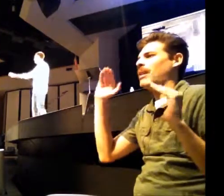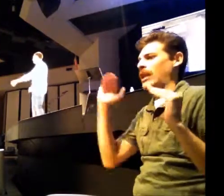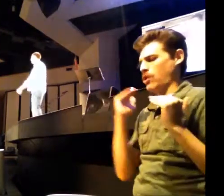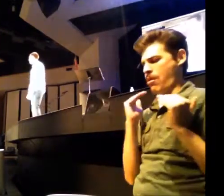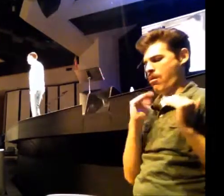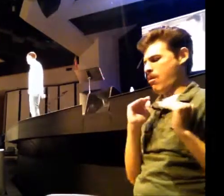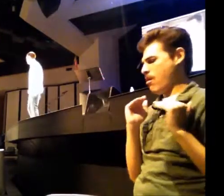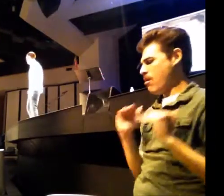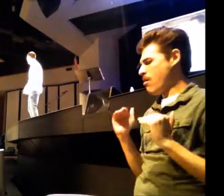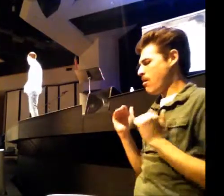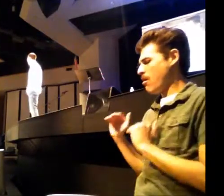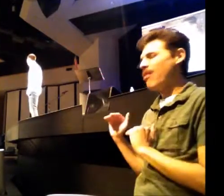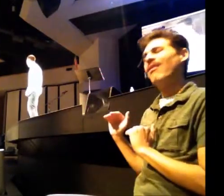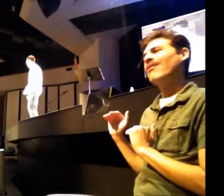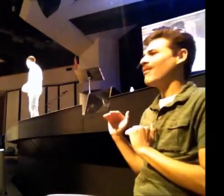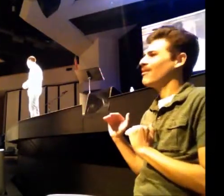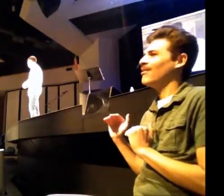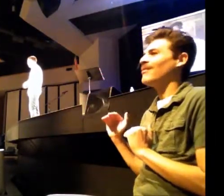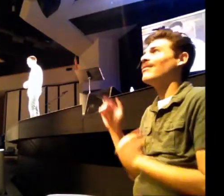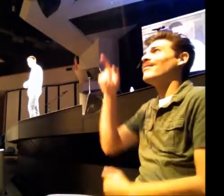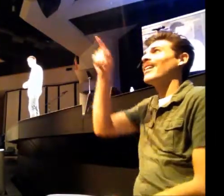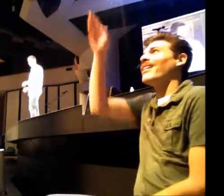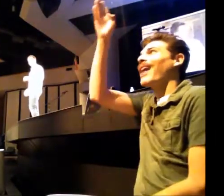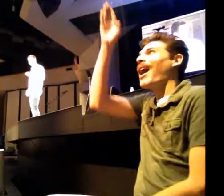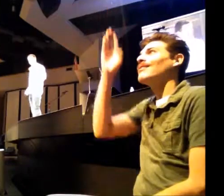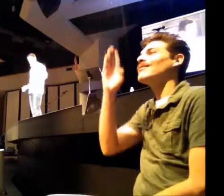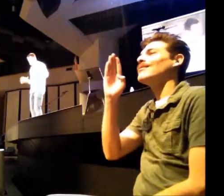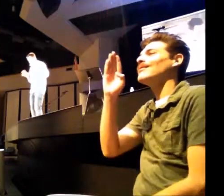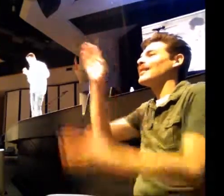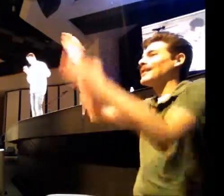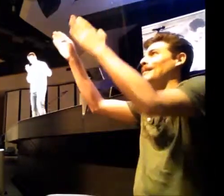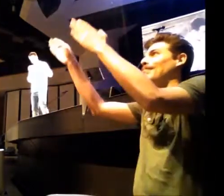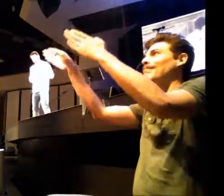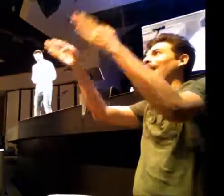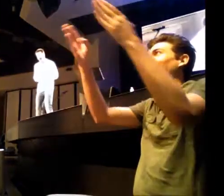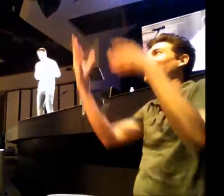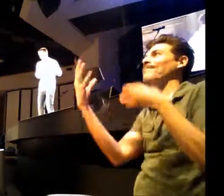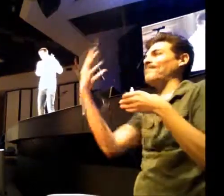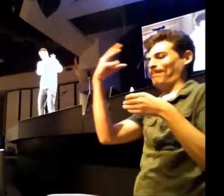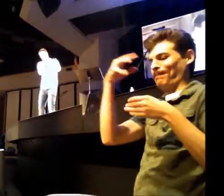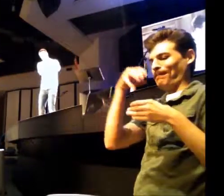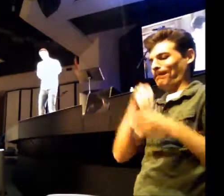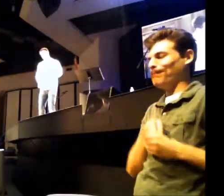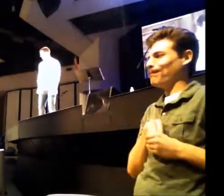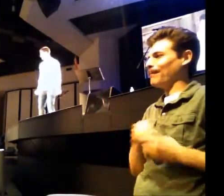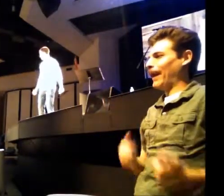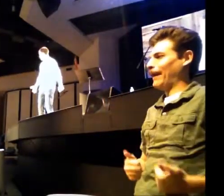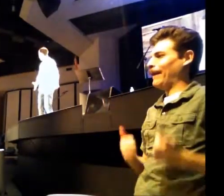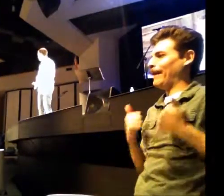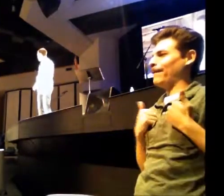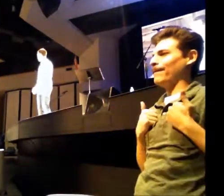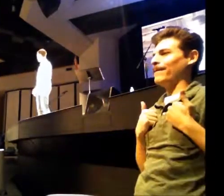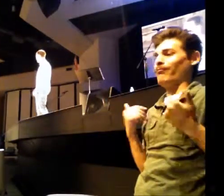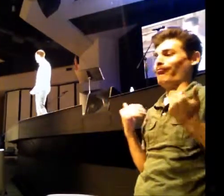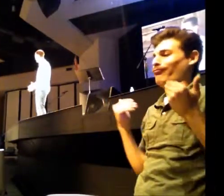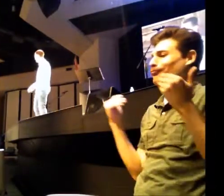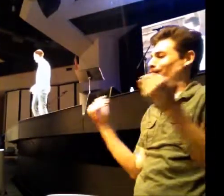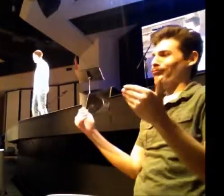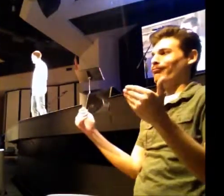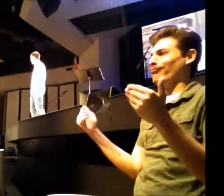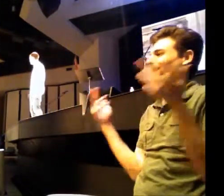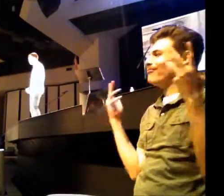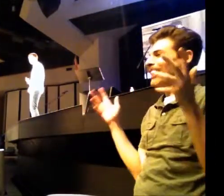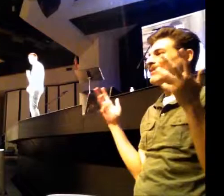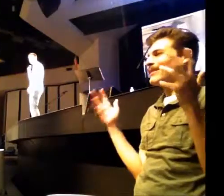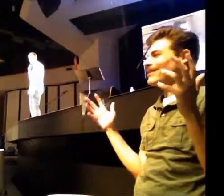have the freedom to live out of all that God created you to be. You don't have to be driven and by the choices you've made and the